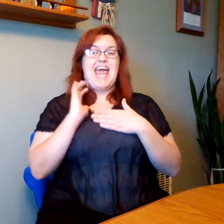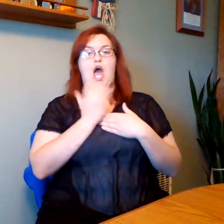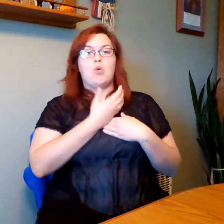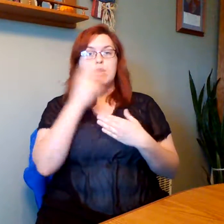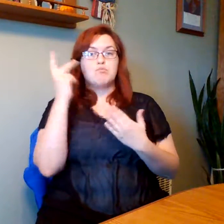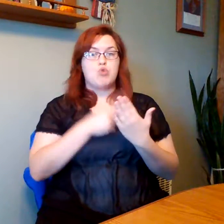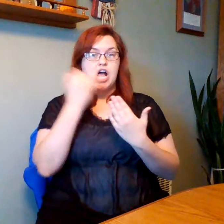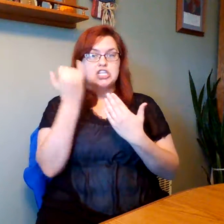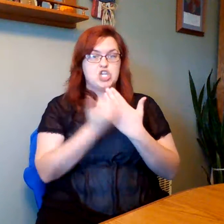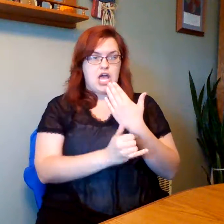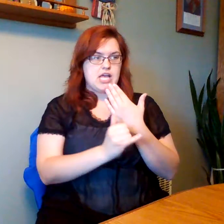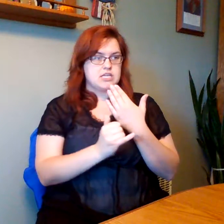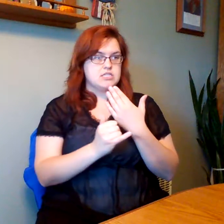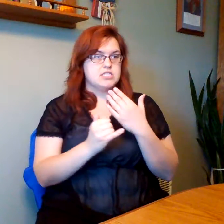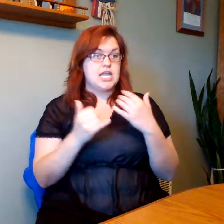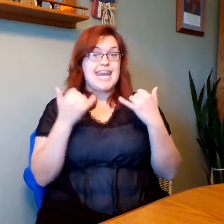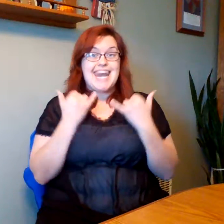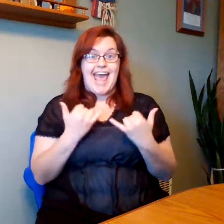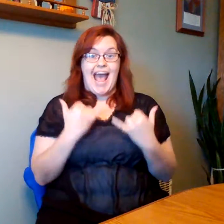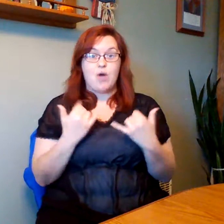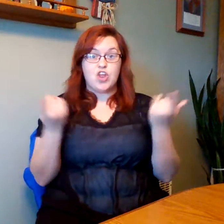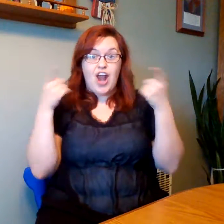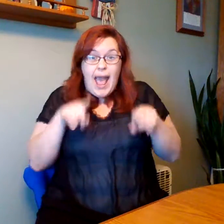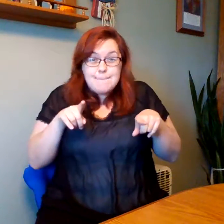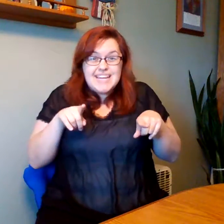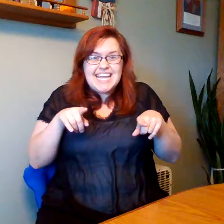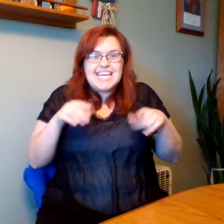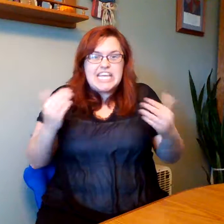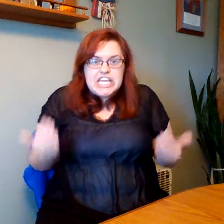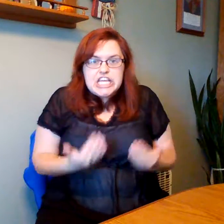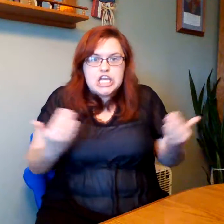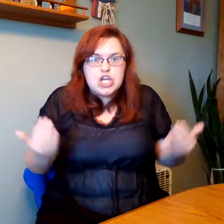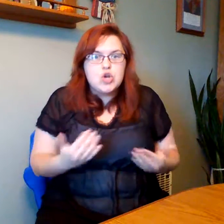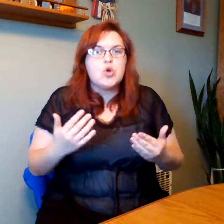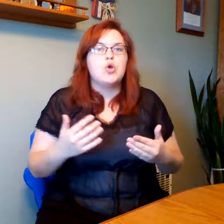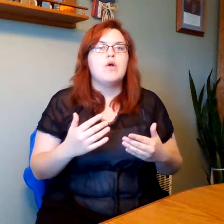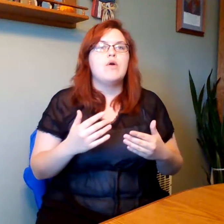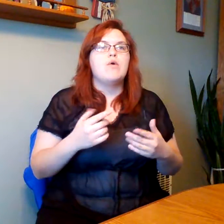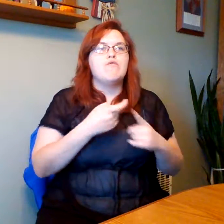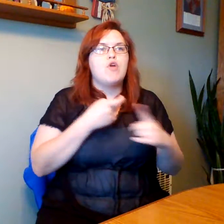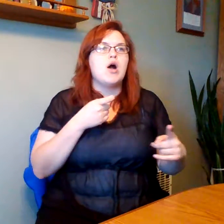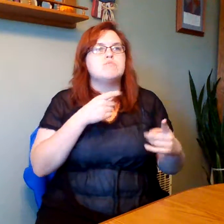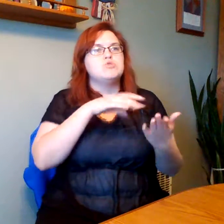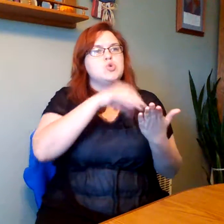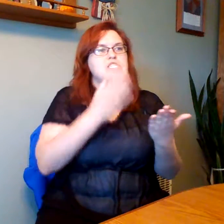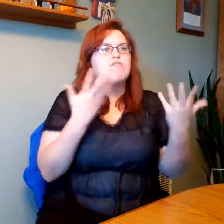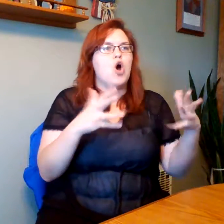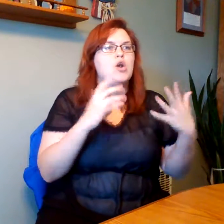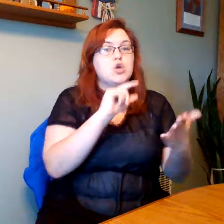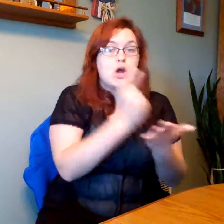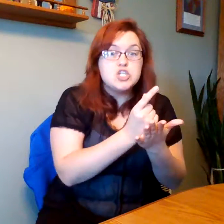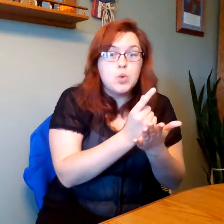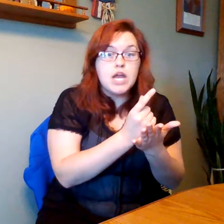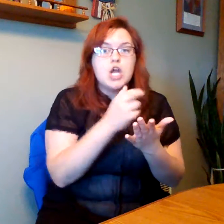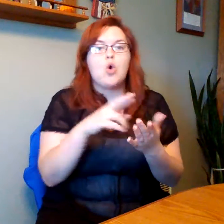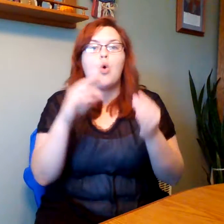that are being conducted by faculty and graduate students in the department. In this course, the requirement